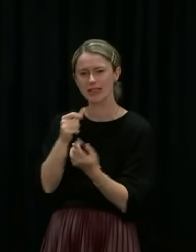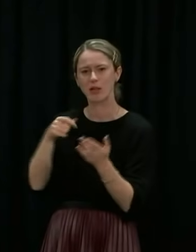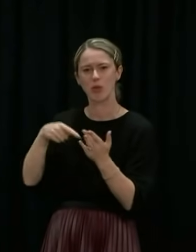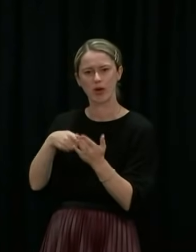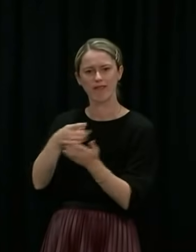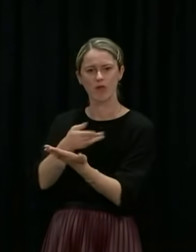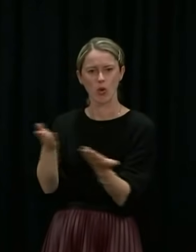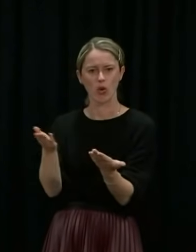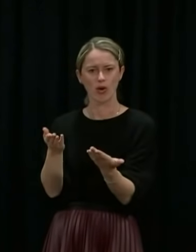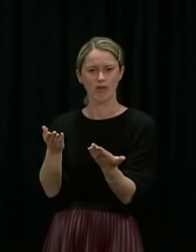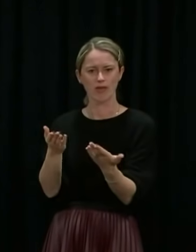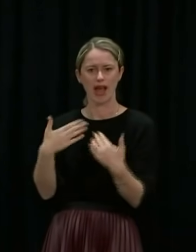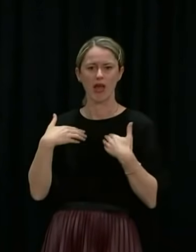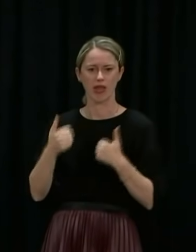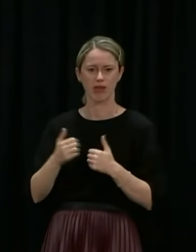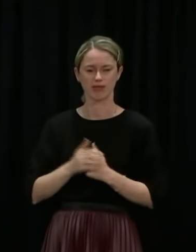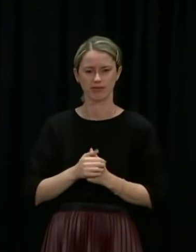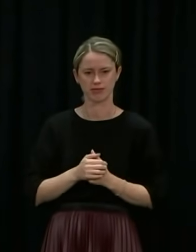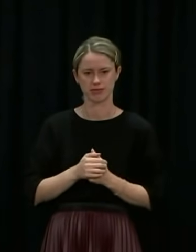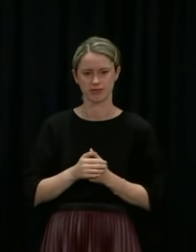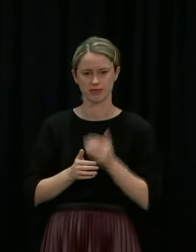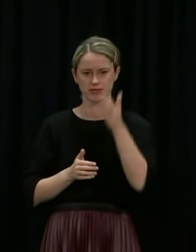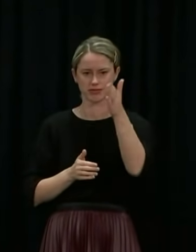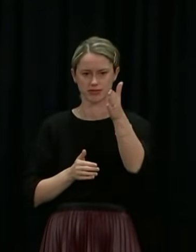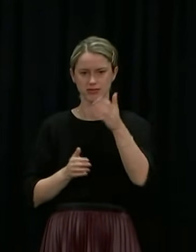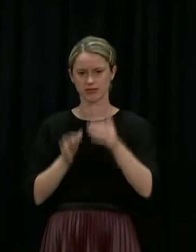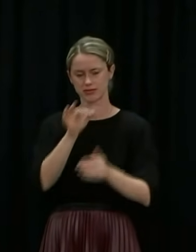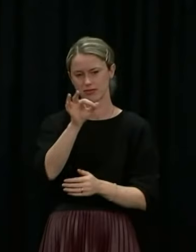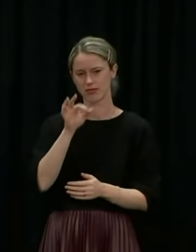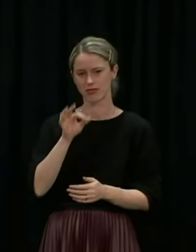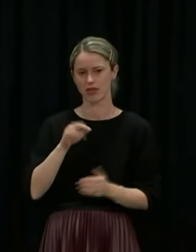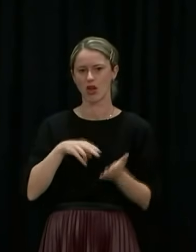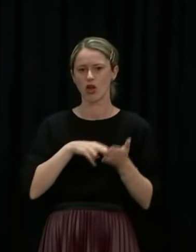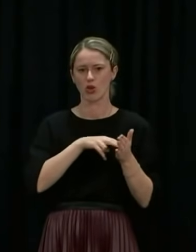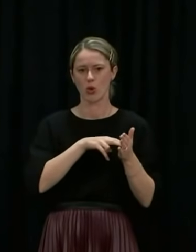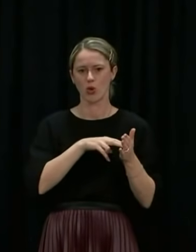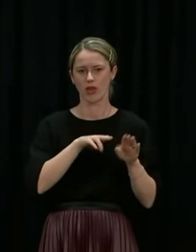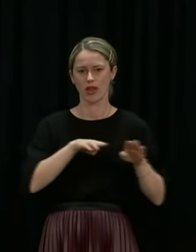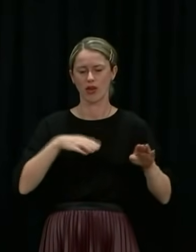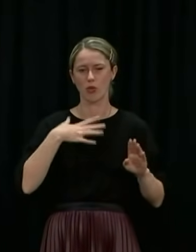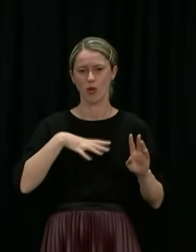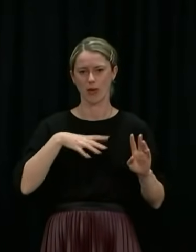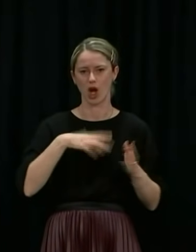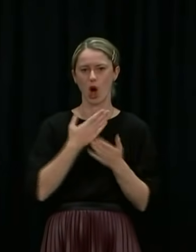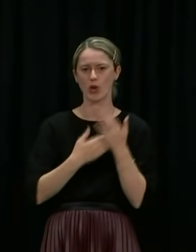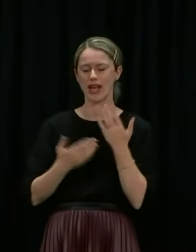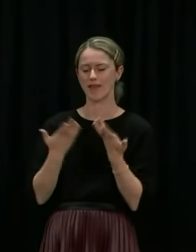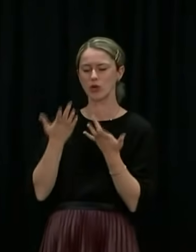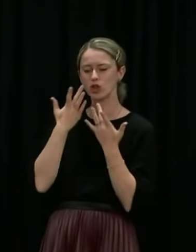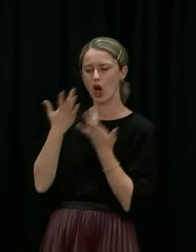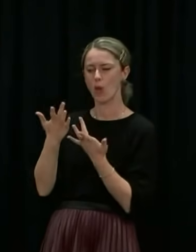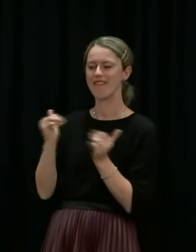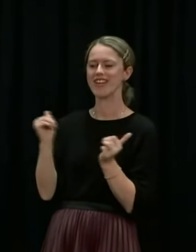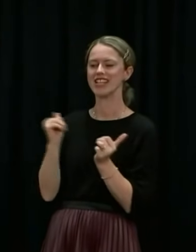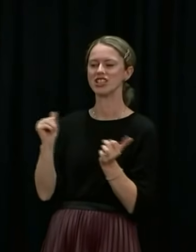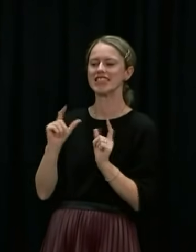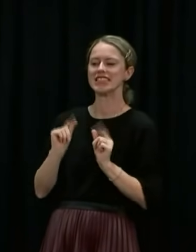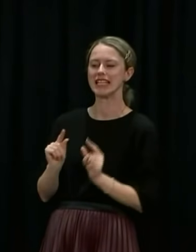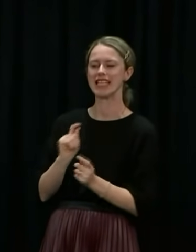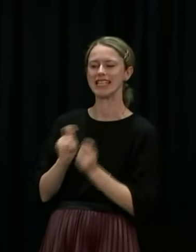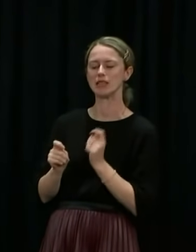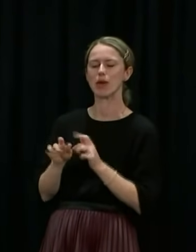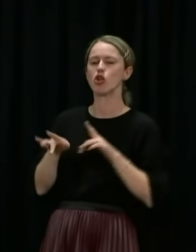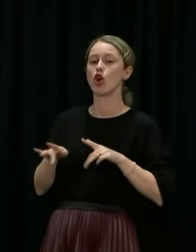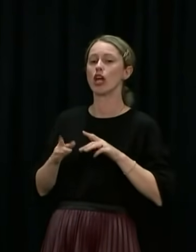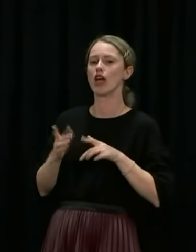health rationale for doing so. Tova. Thank you. Given that the Northland women were only required to show that they'd had a test and not a test result, is